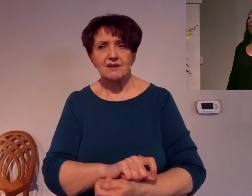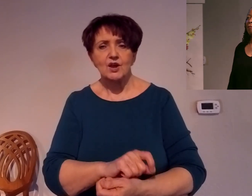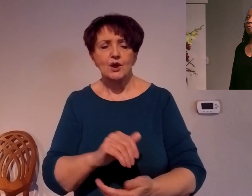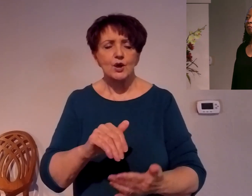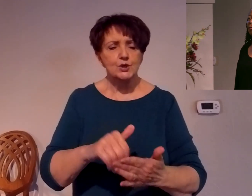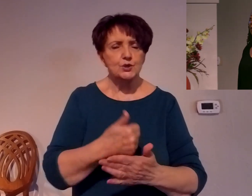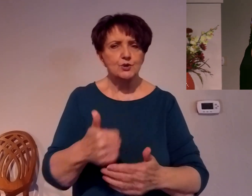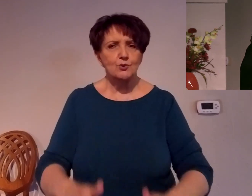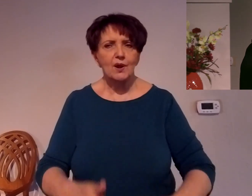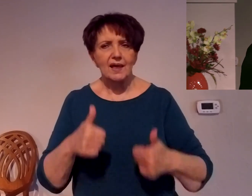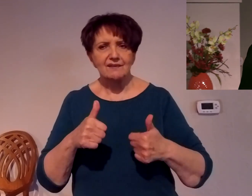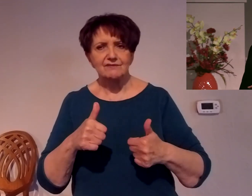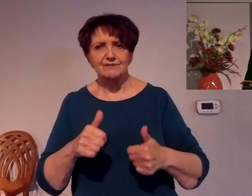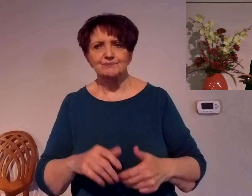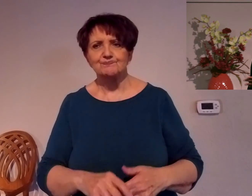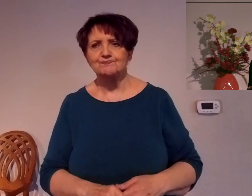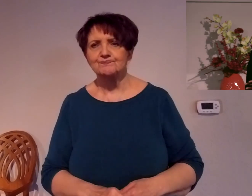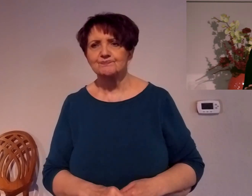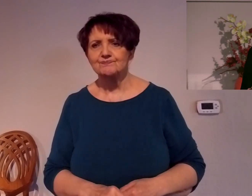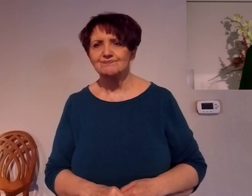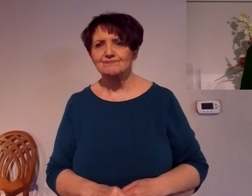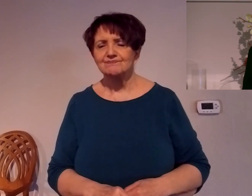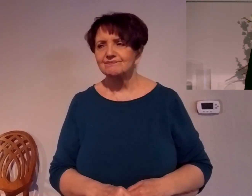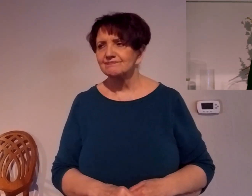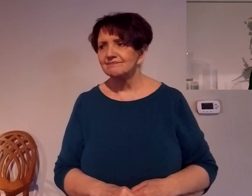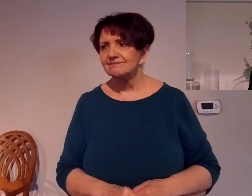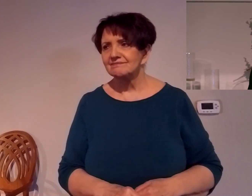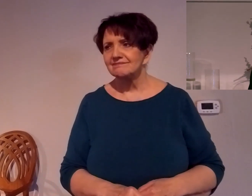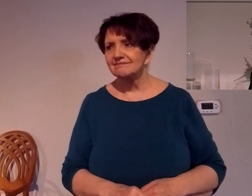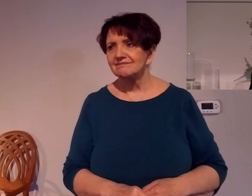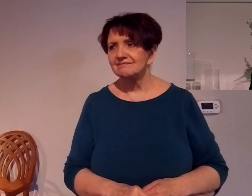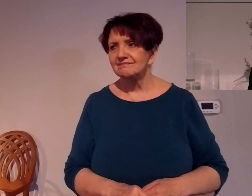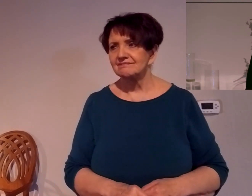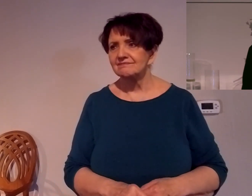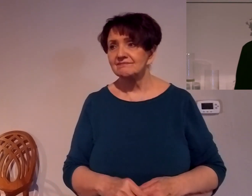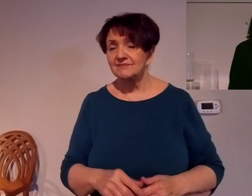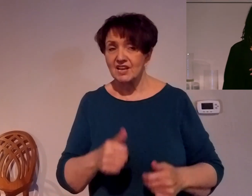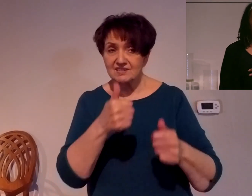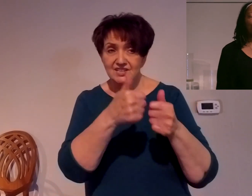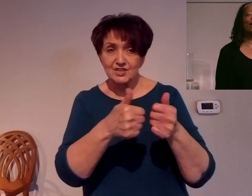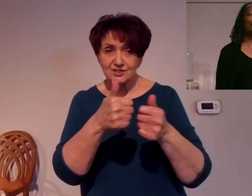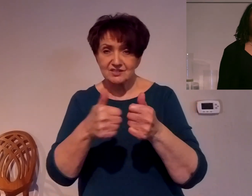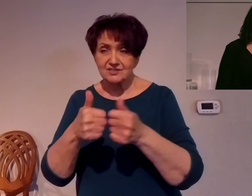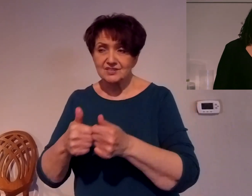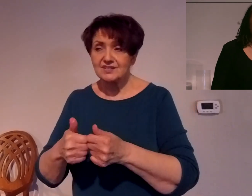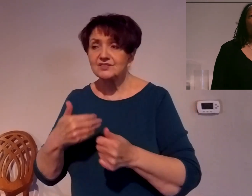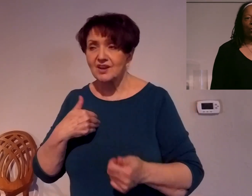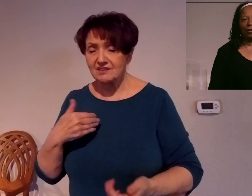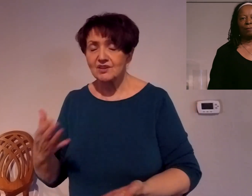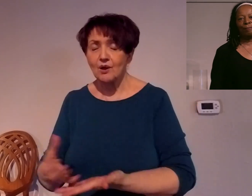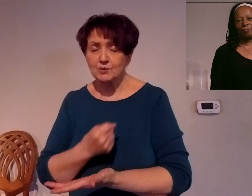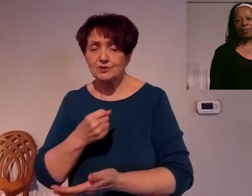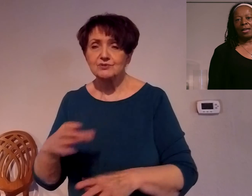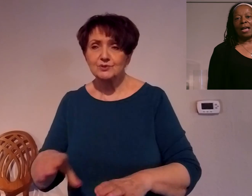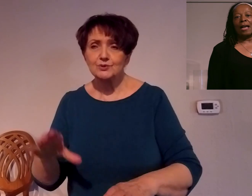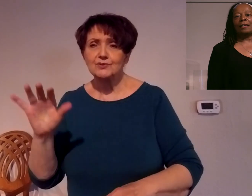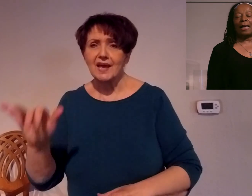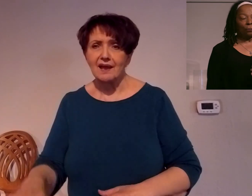new life. And that is what each one of us has the opportunity to do. So this week, let's do our